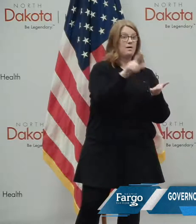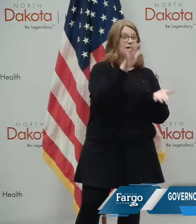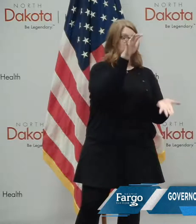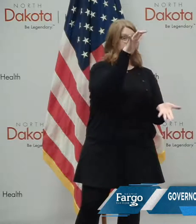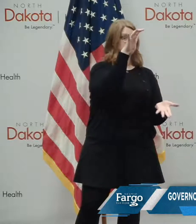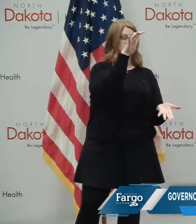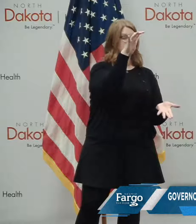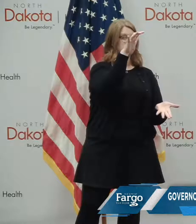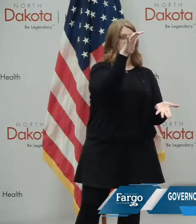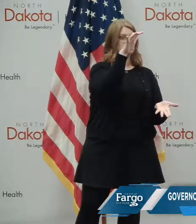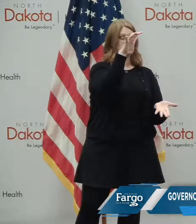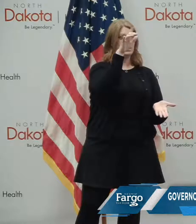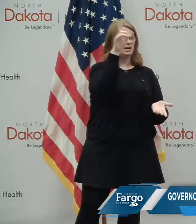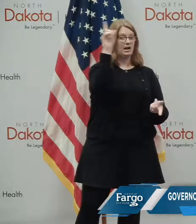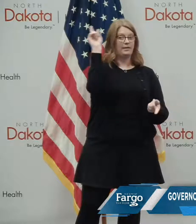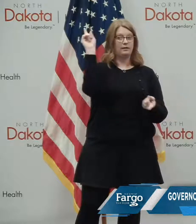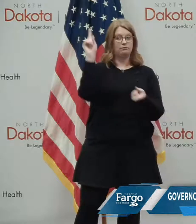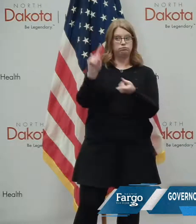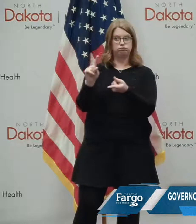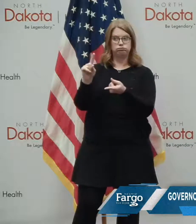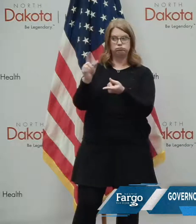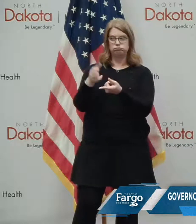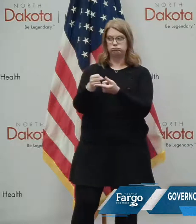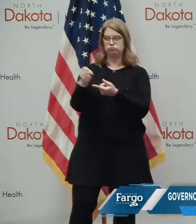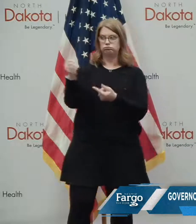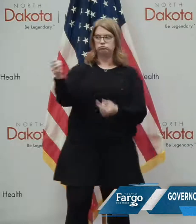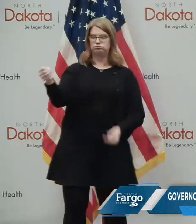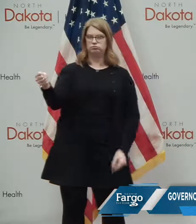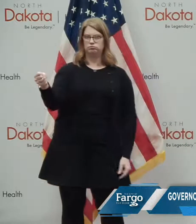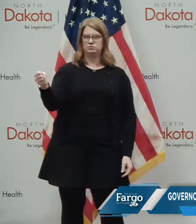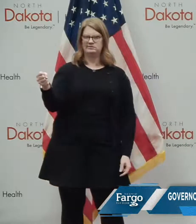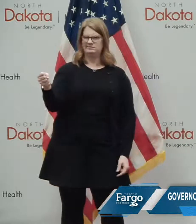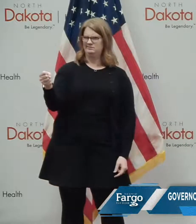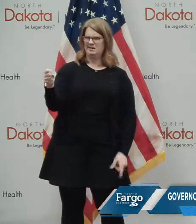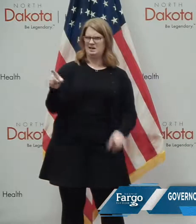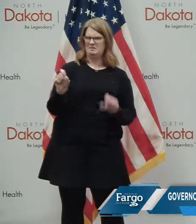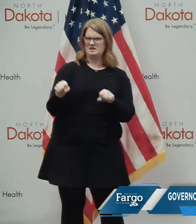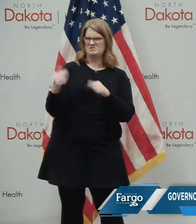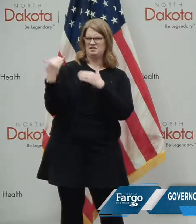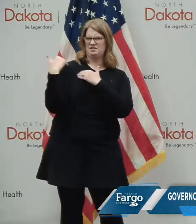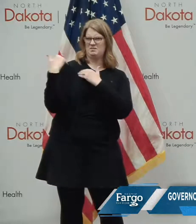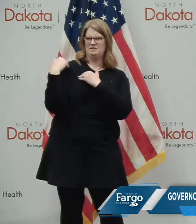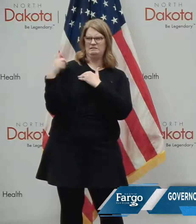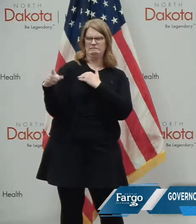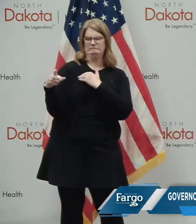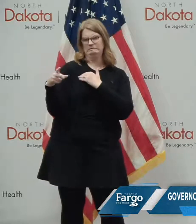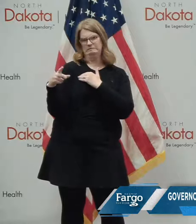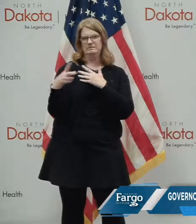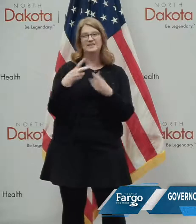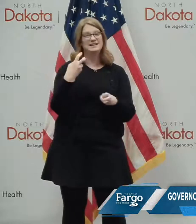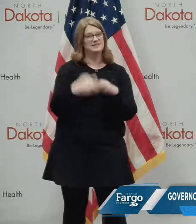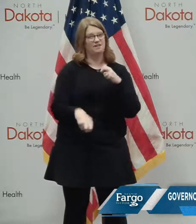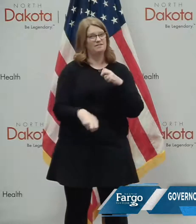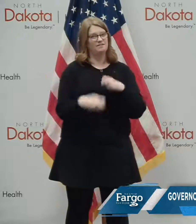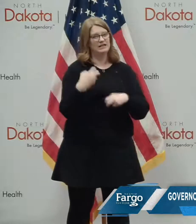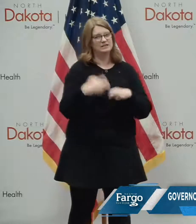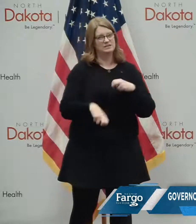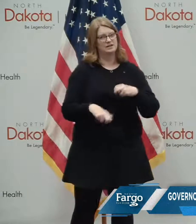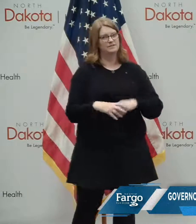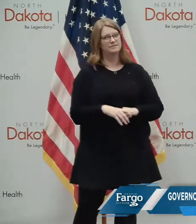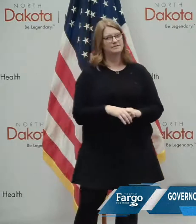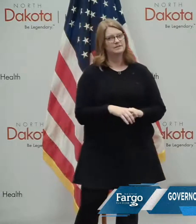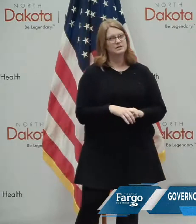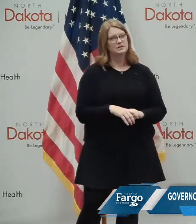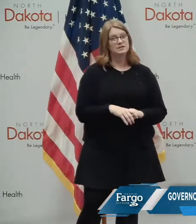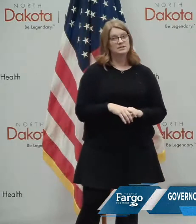a doctor in their practice and have the potential for liability, it's a hard thing to do. And I'm grateful for all 3